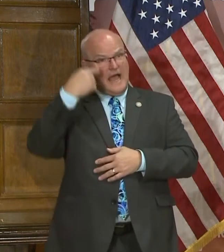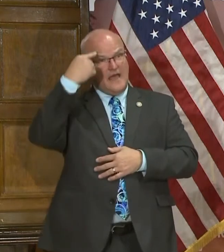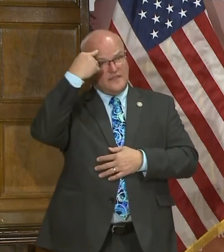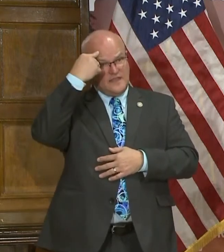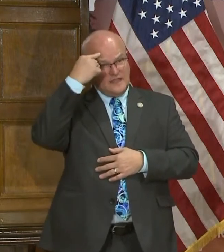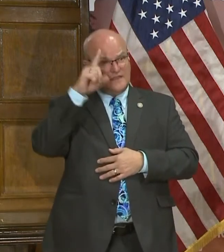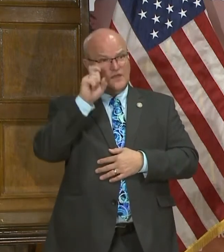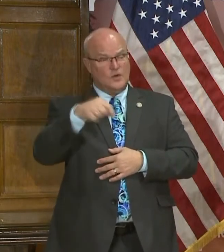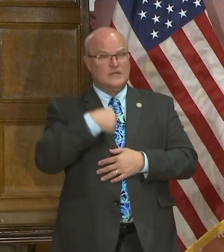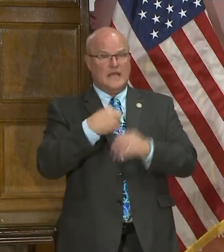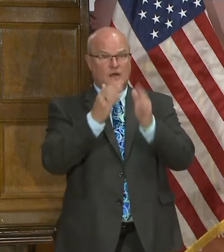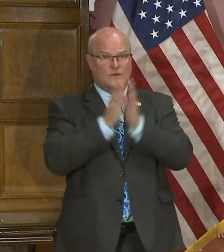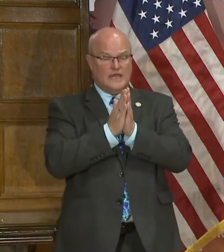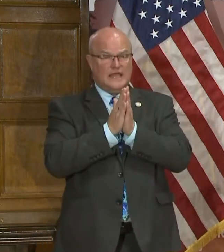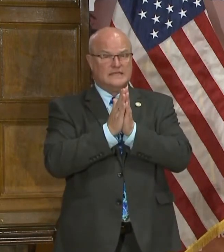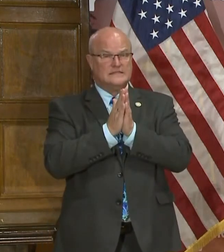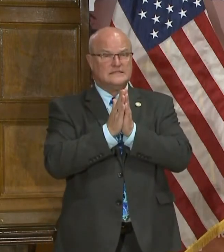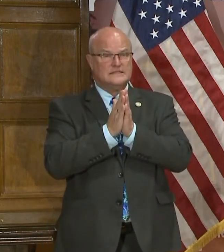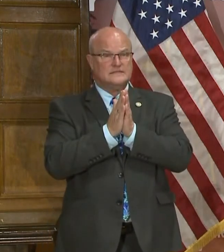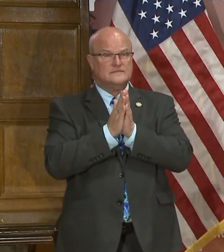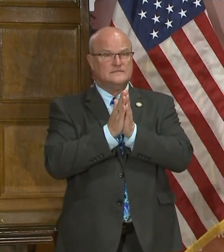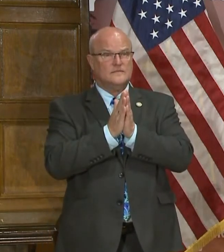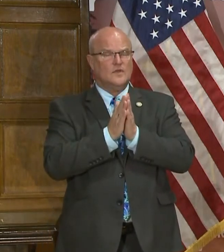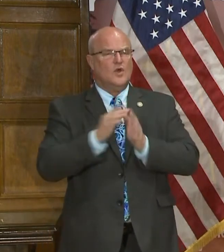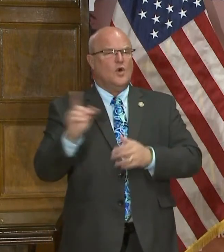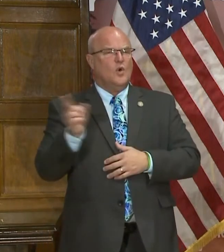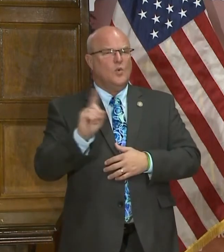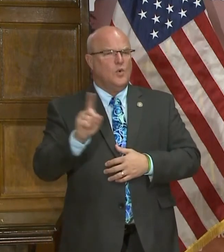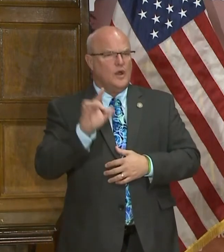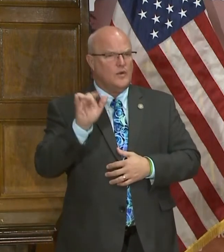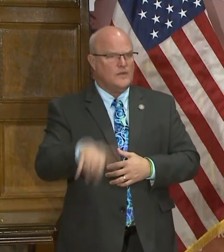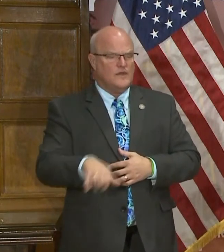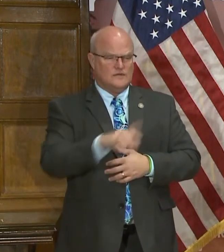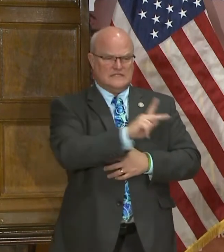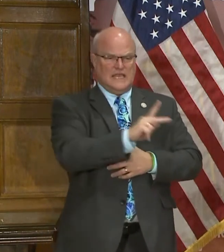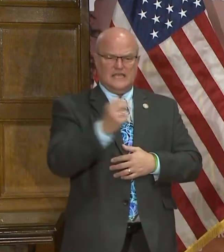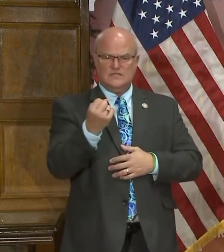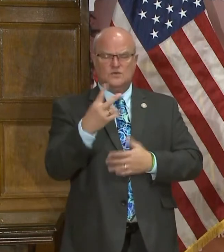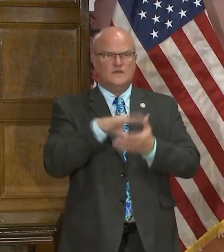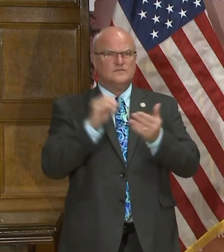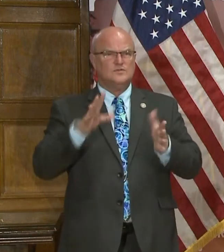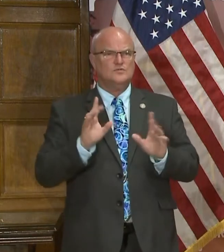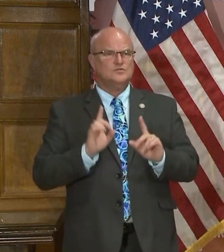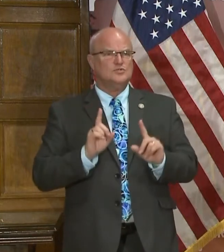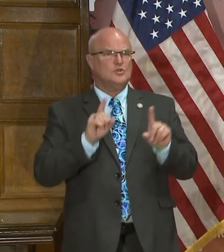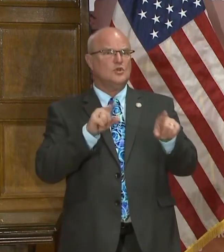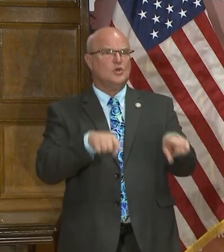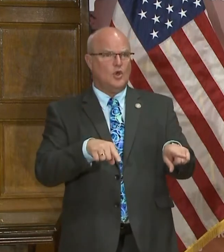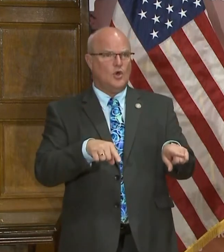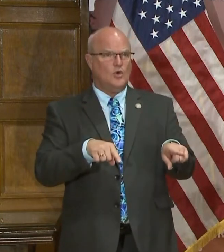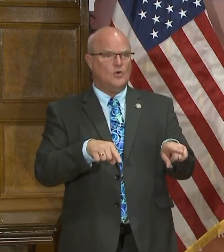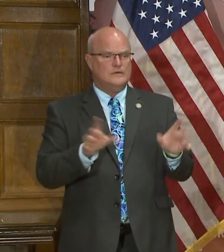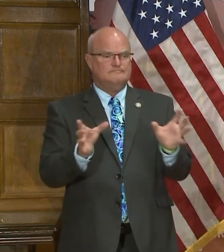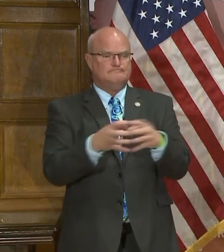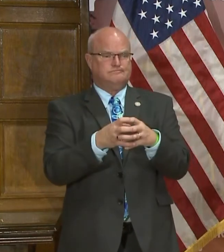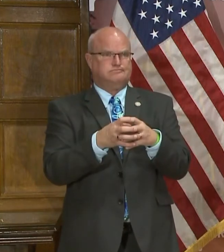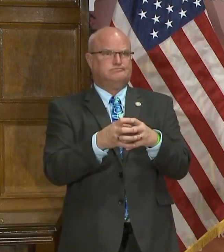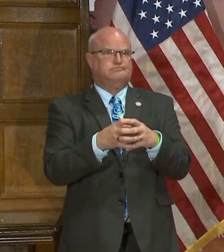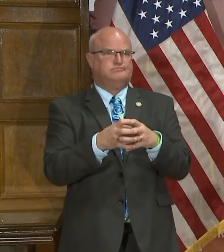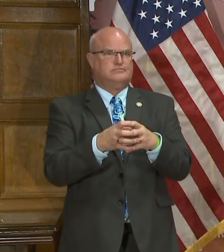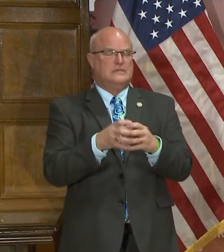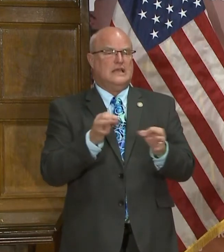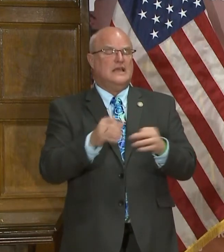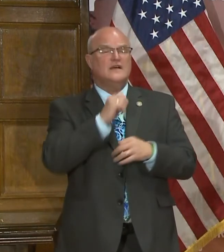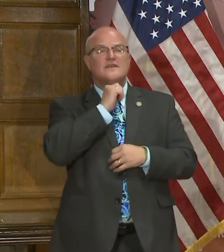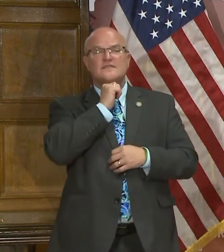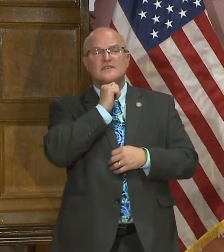the question I would ask is, where will those K through 12 students go and congregate if